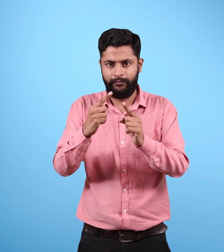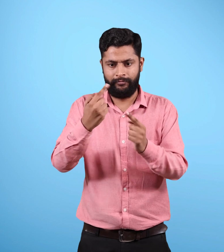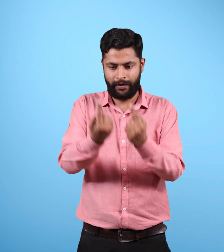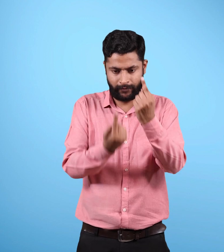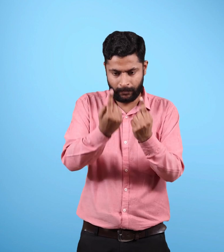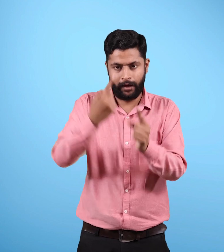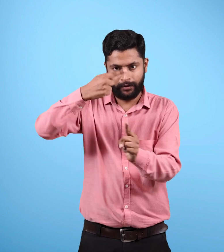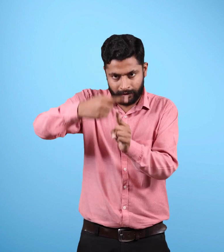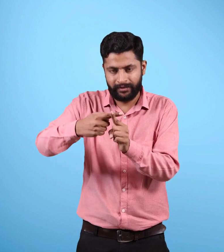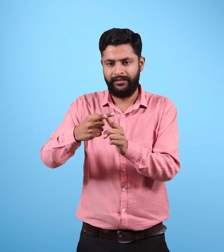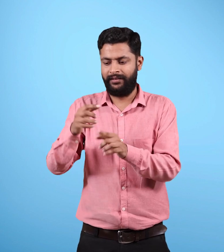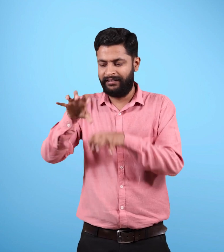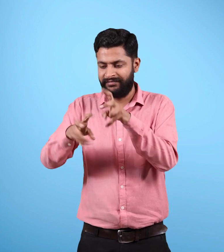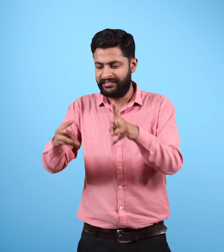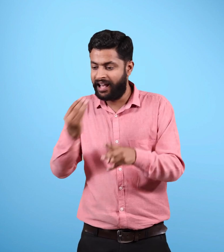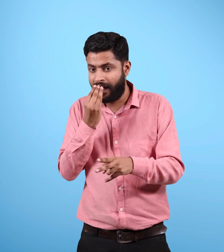These are called omnivores.